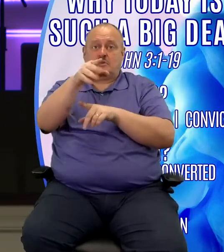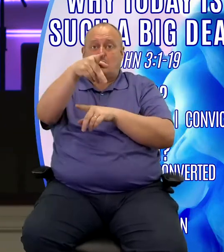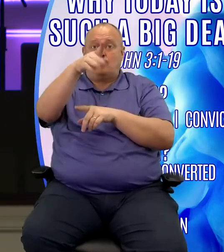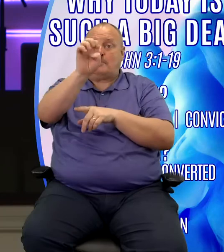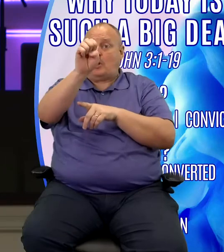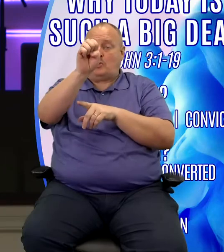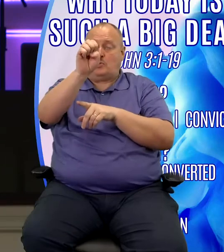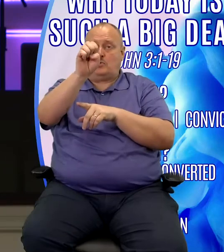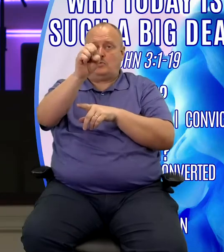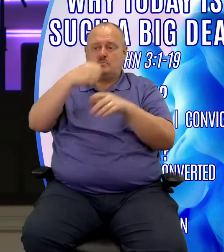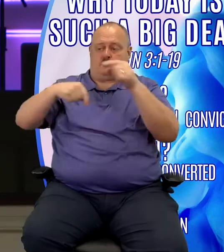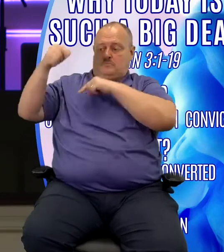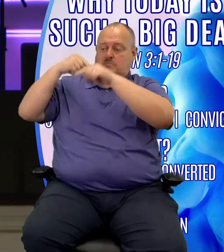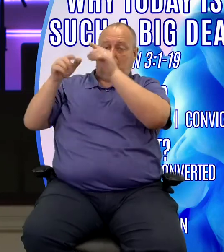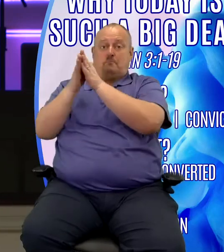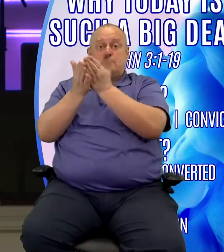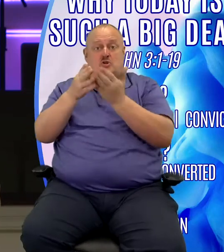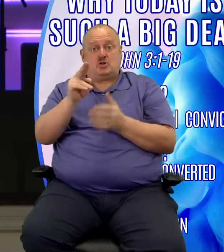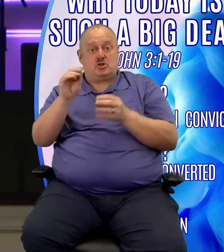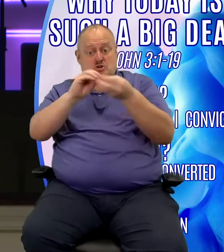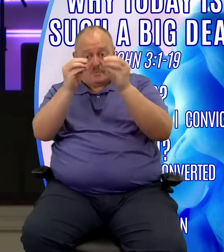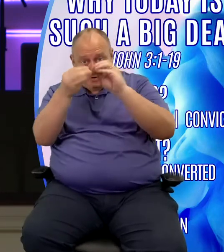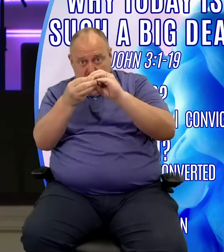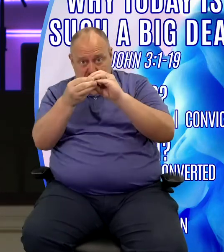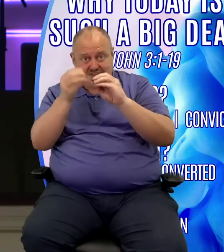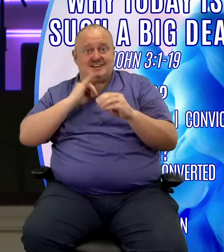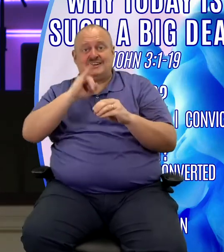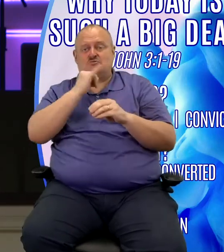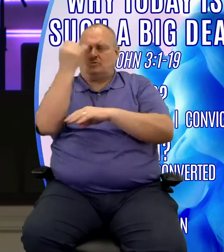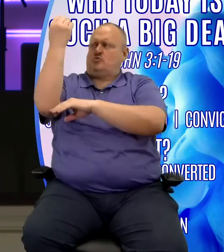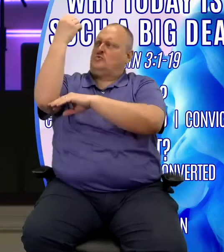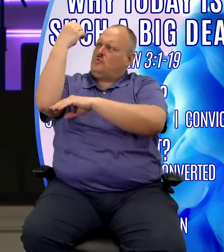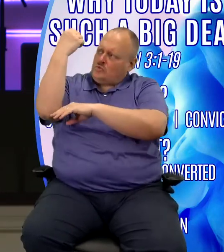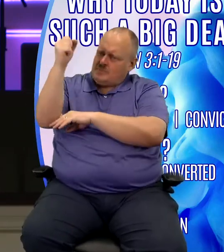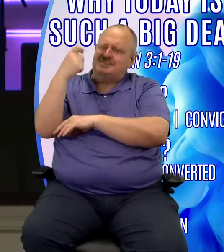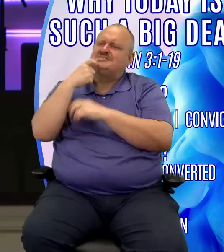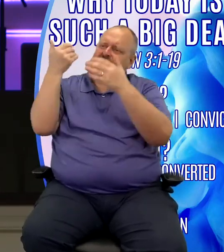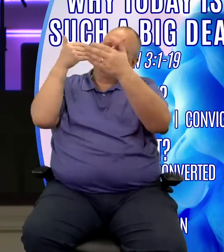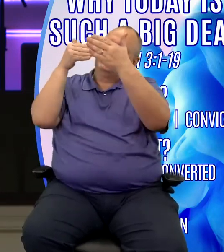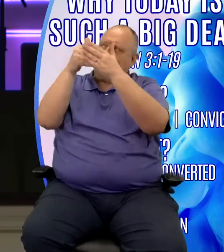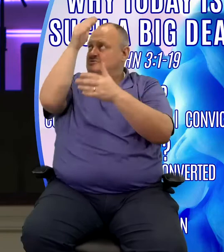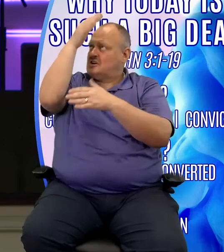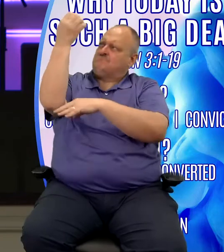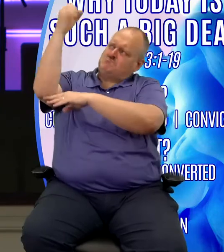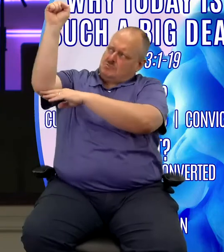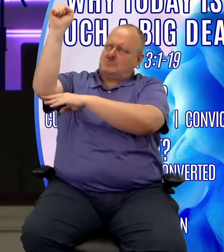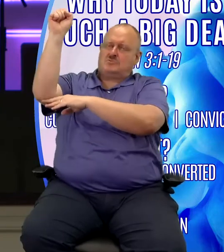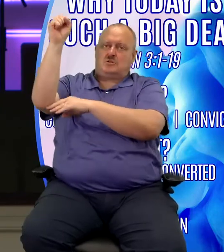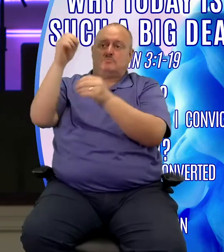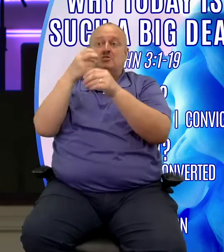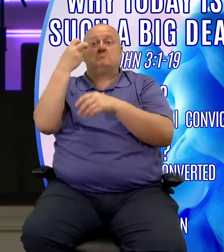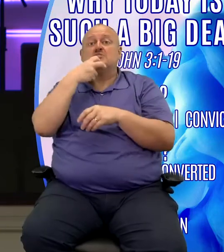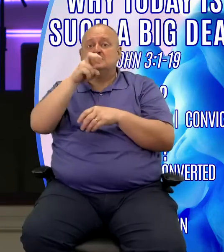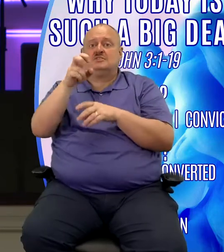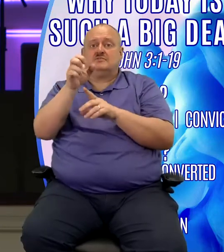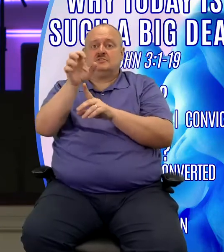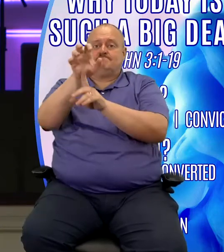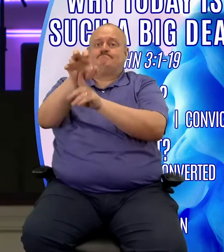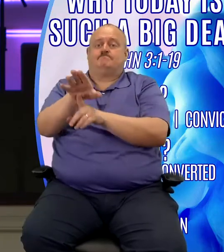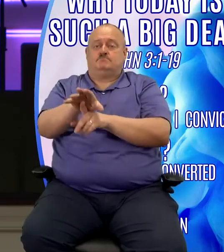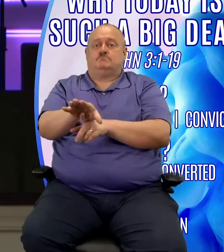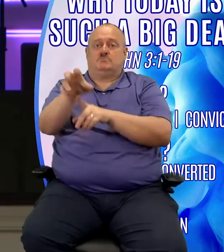all the way back in the book of Numbers. The Israelites had rebelled, they had sinned against God, and so they put a serpent up on a pole, and when